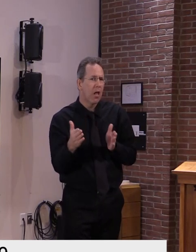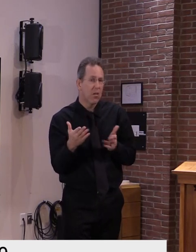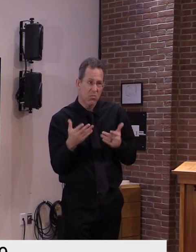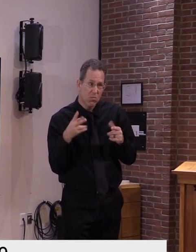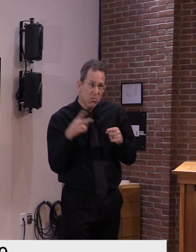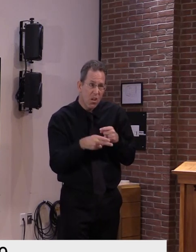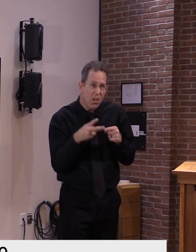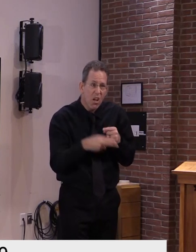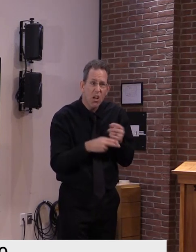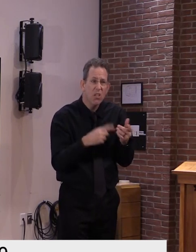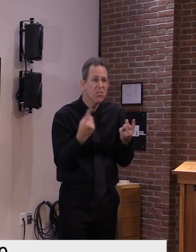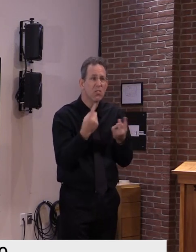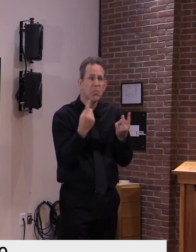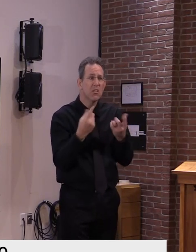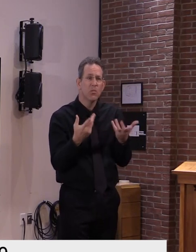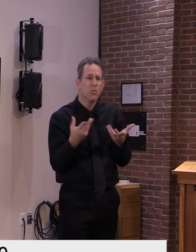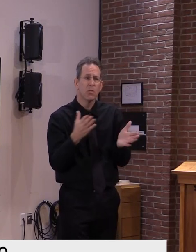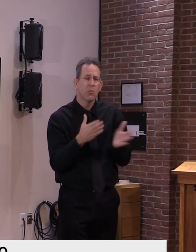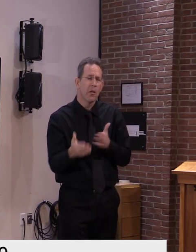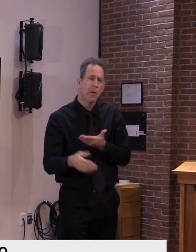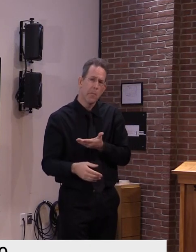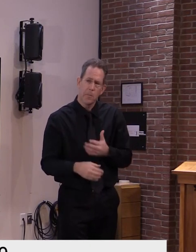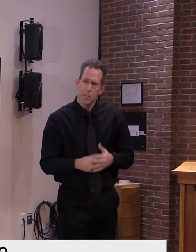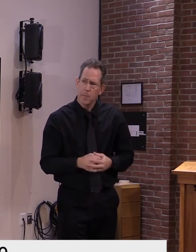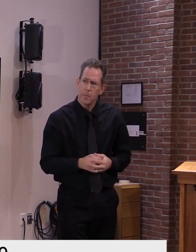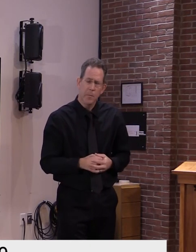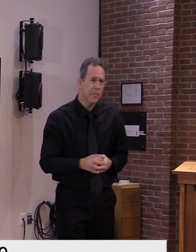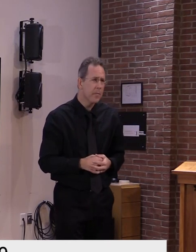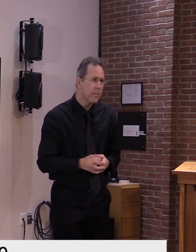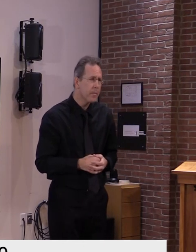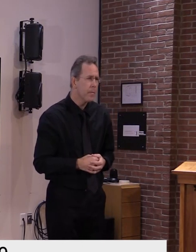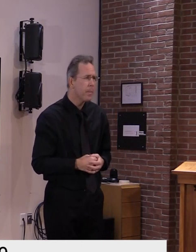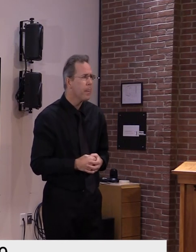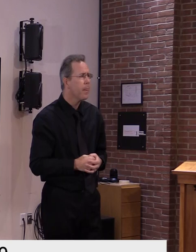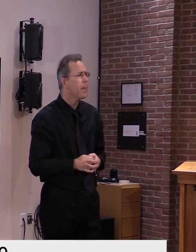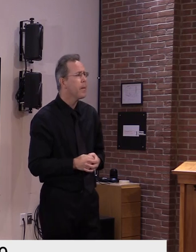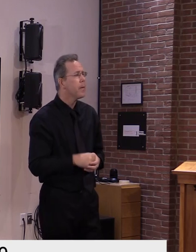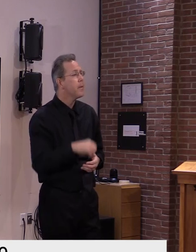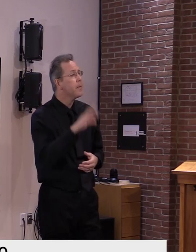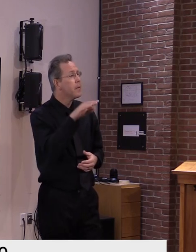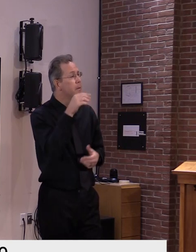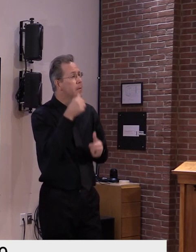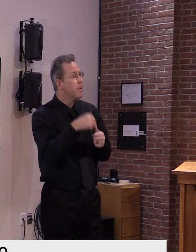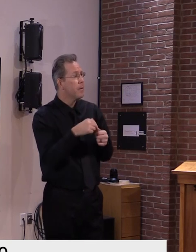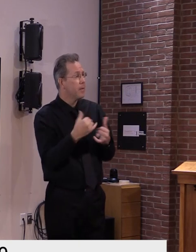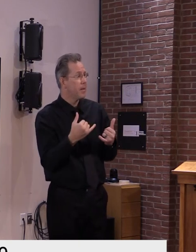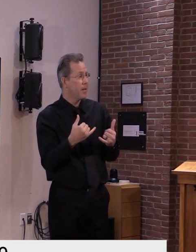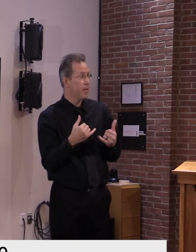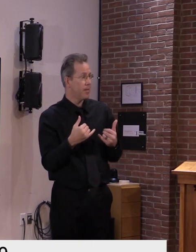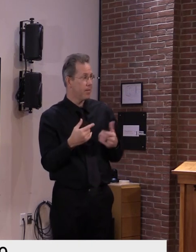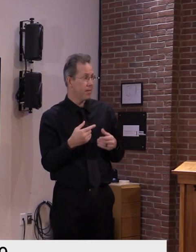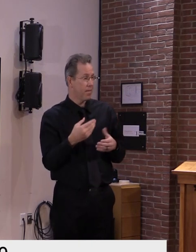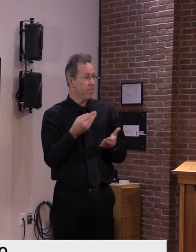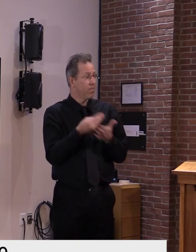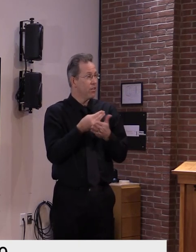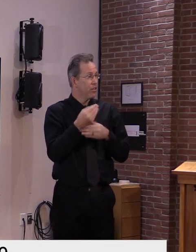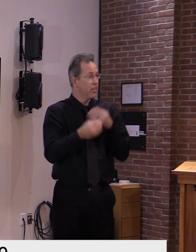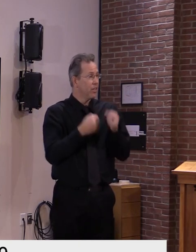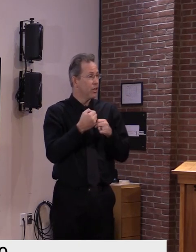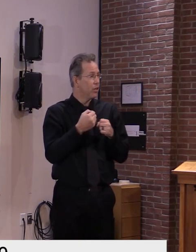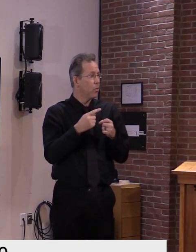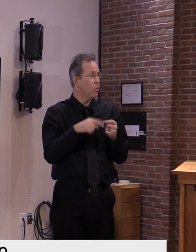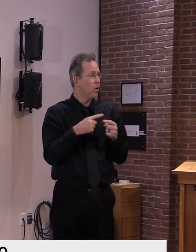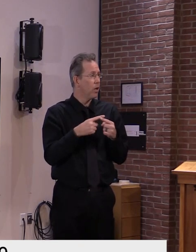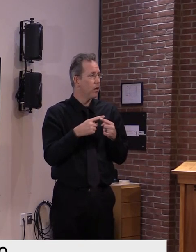Well, again, you know, we're right in the middle of our fiscal year. We just passed the bill back in September. So we have